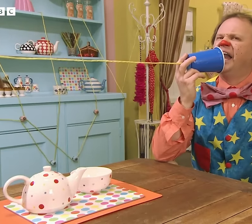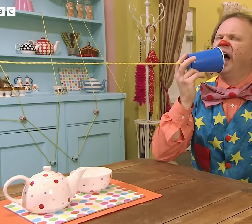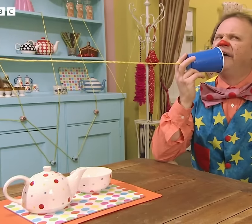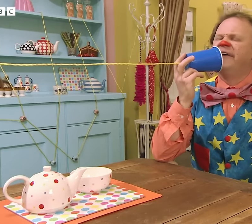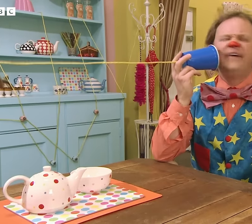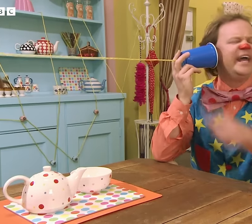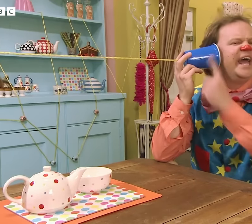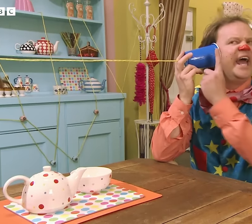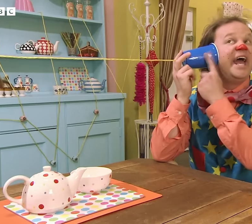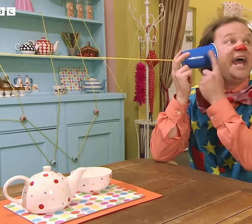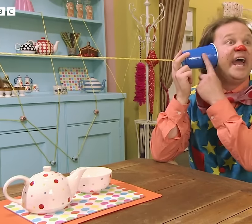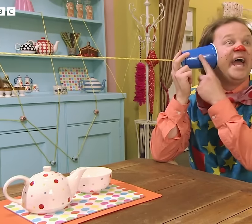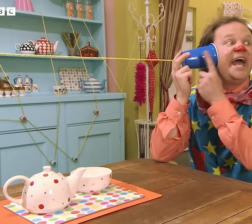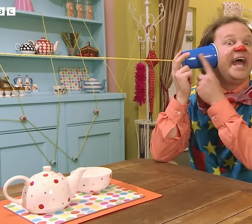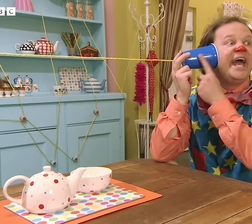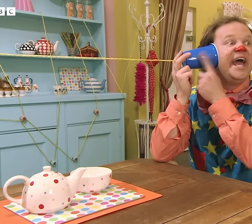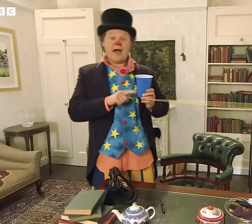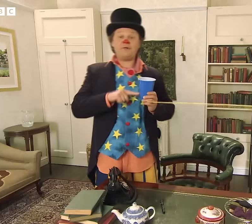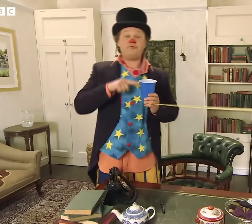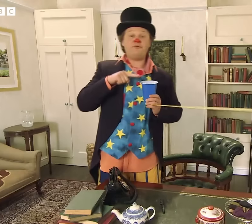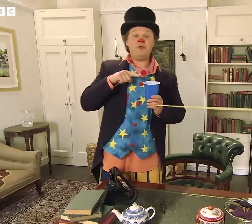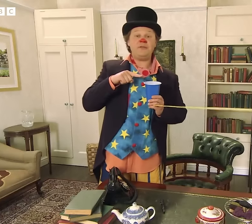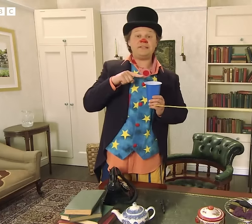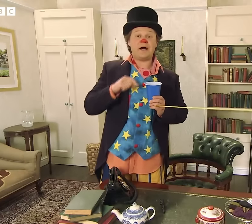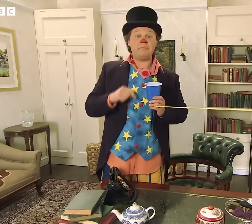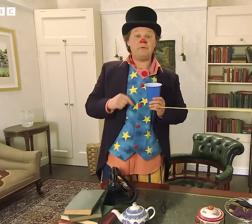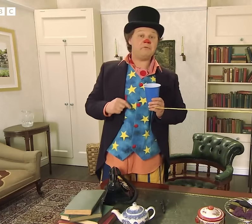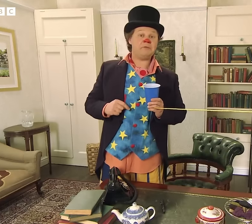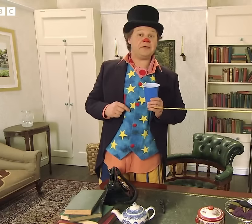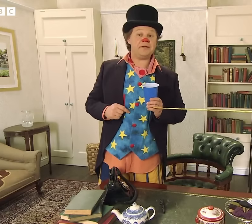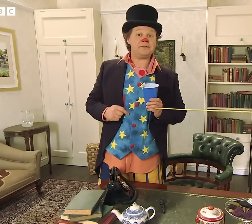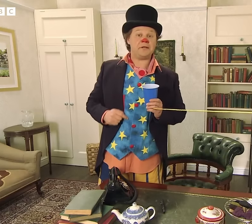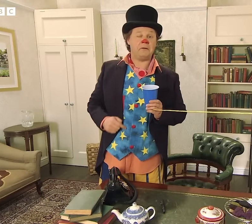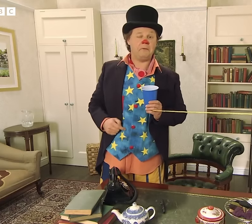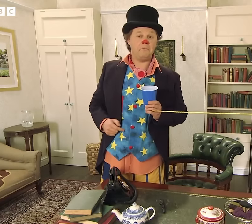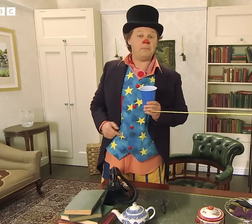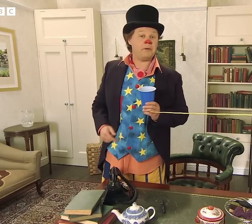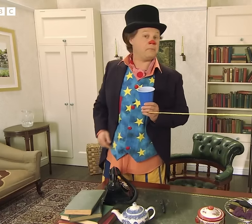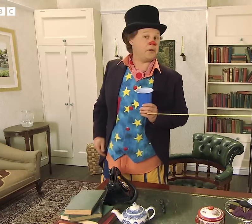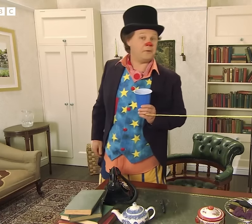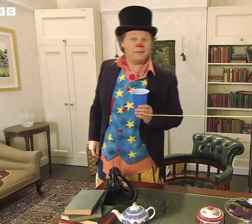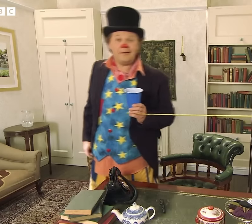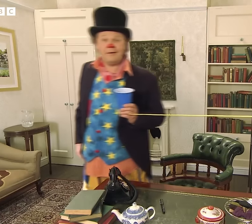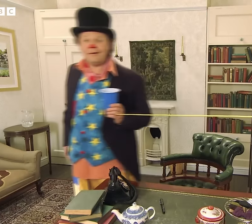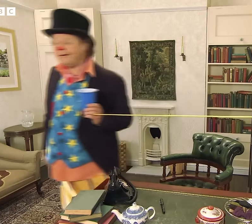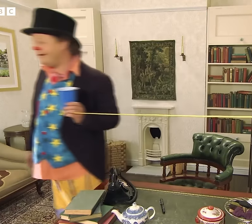Hello. I can fill this up from the kitchen. Won't be a mo.